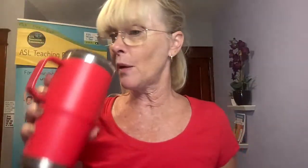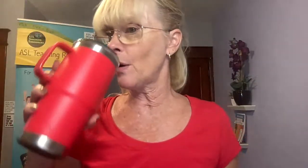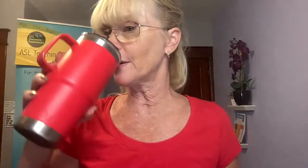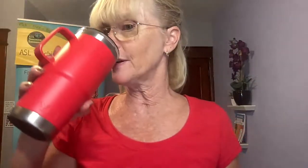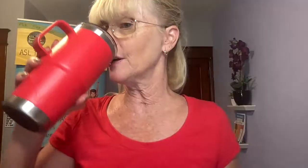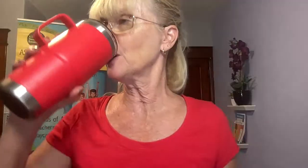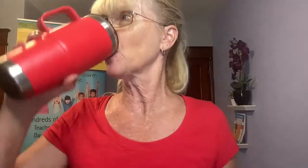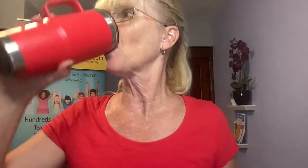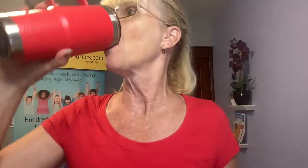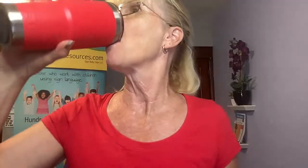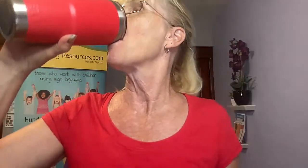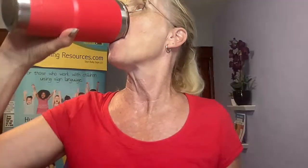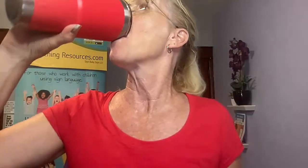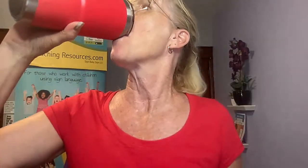water here.